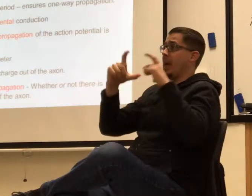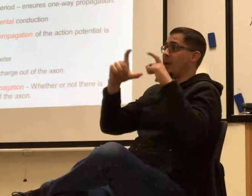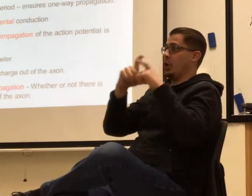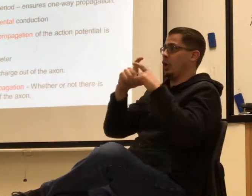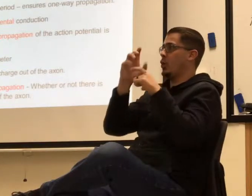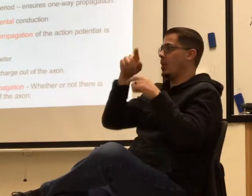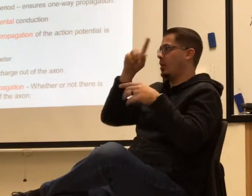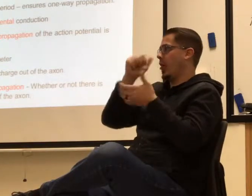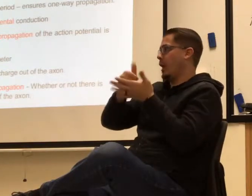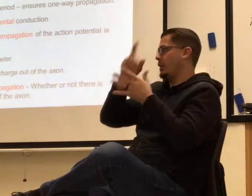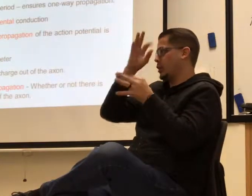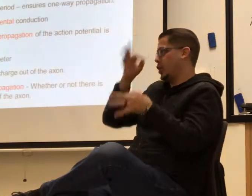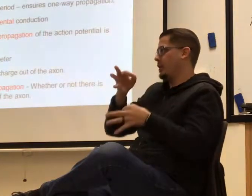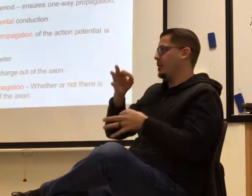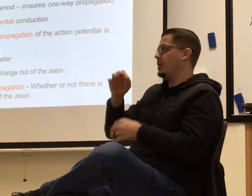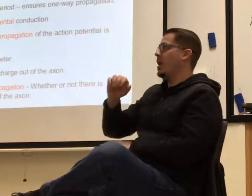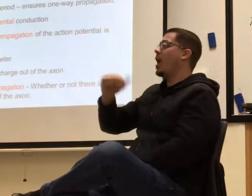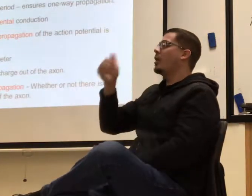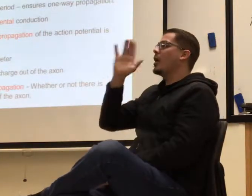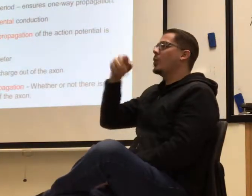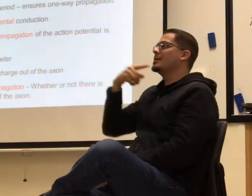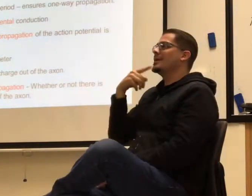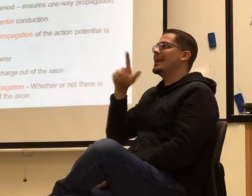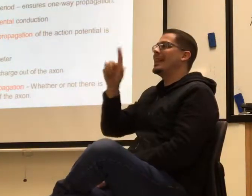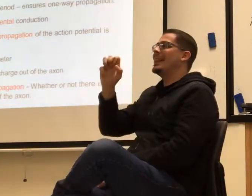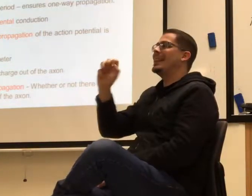other is, well, I say leak.